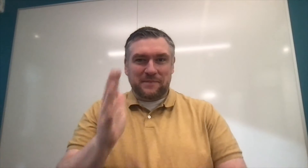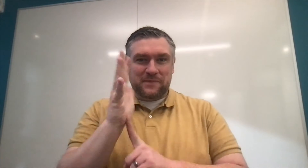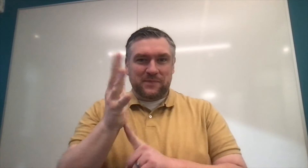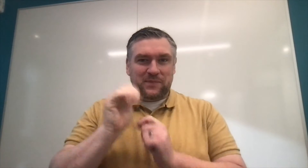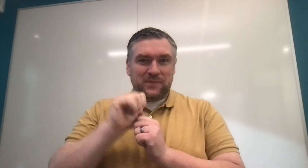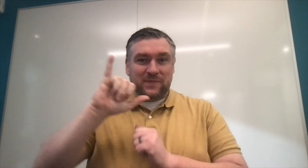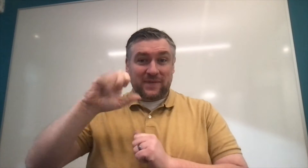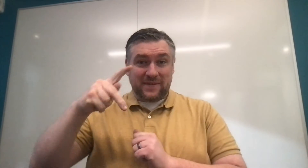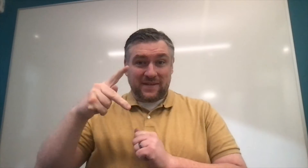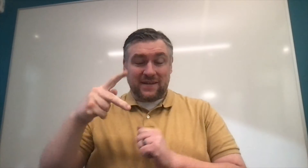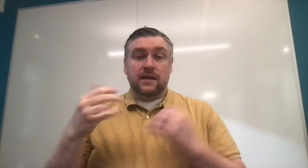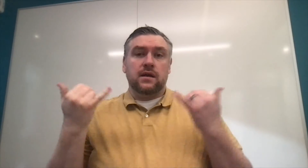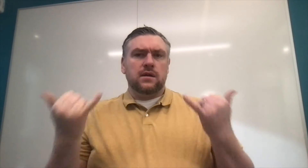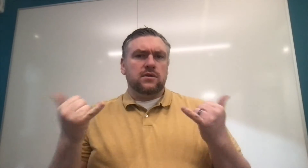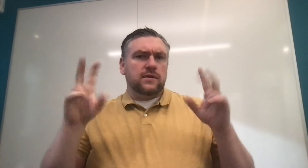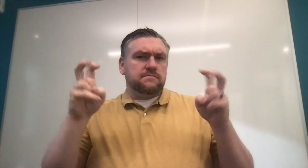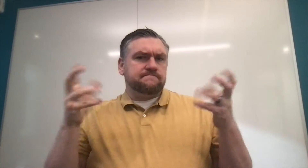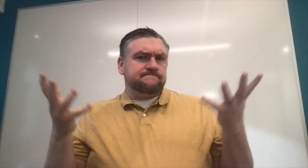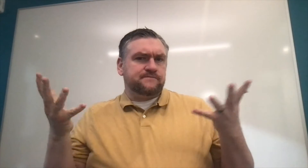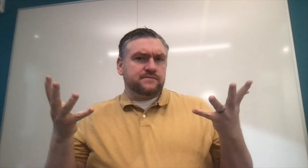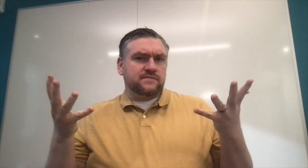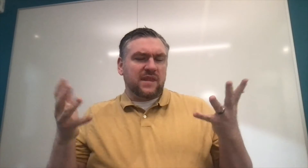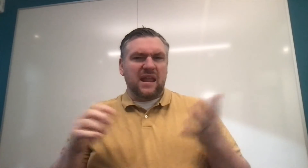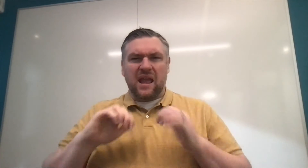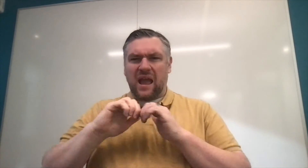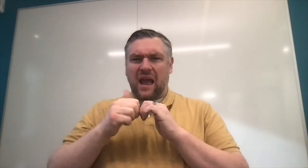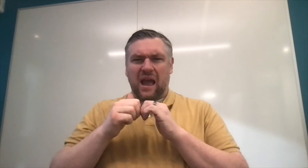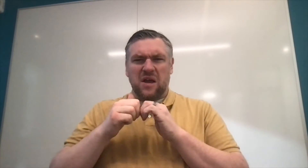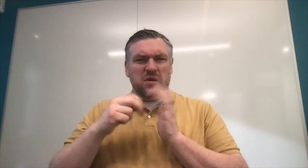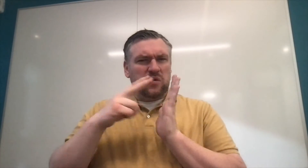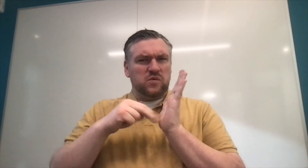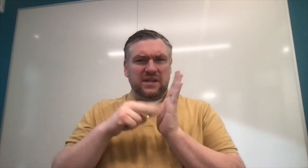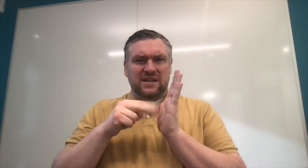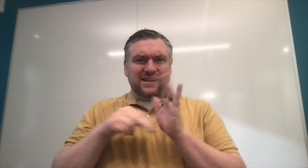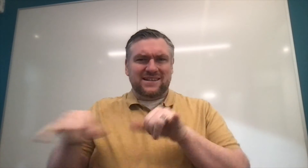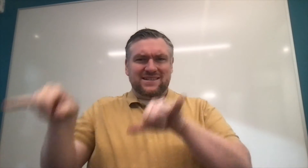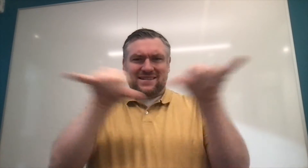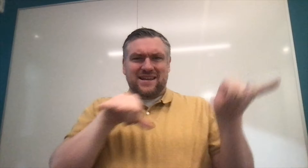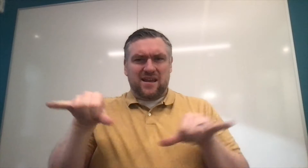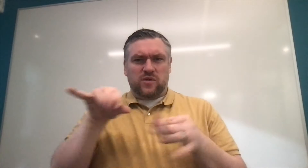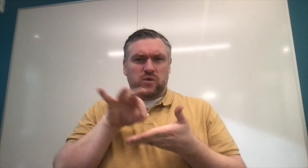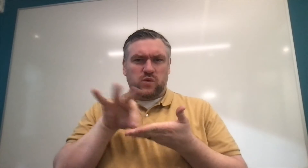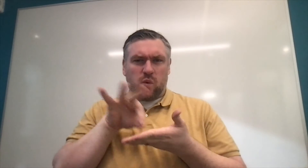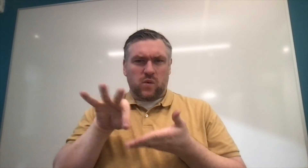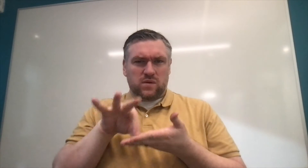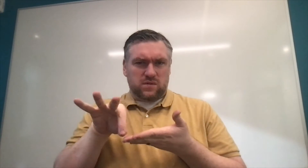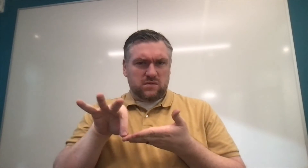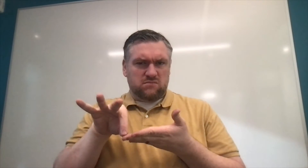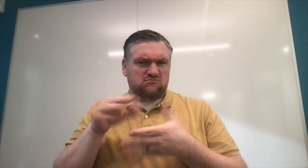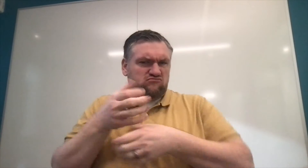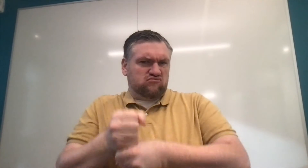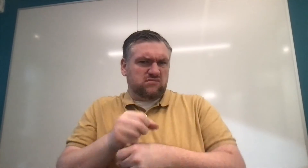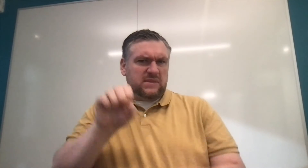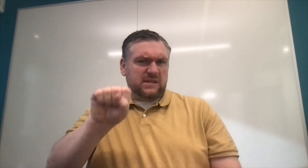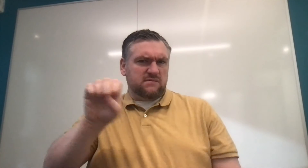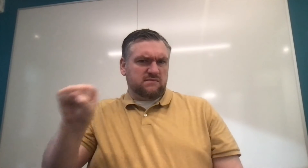Hello, and welcome to the 5-Minute IEP. Today's topic is how to read standard scores.